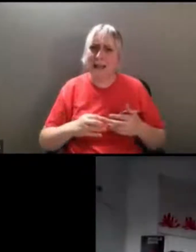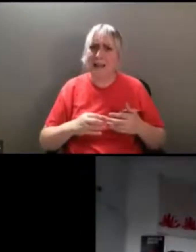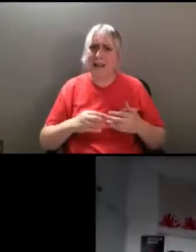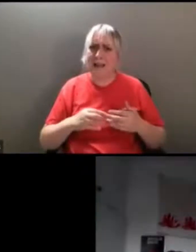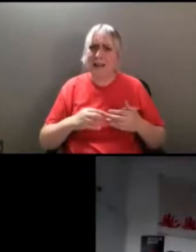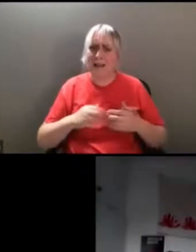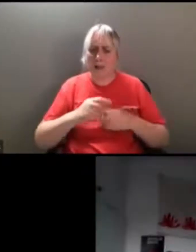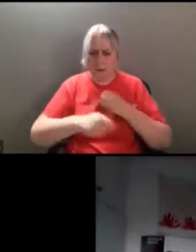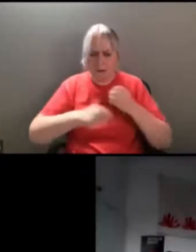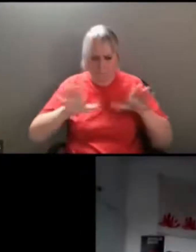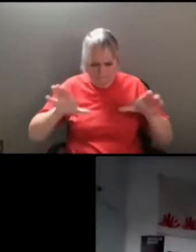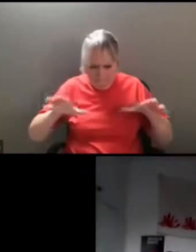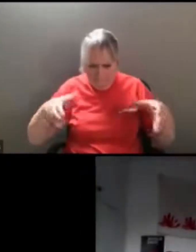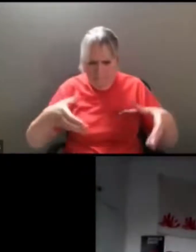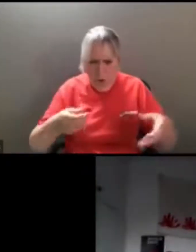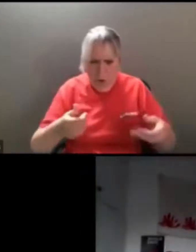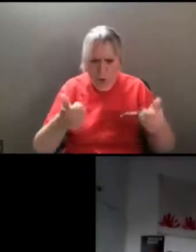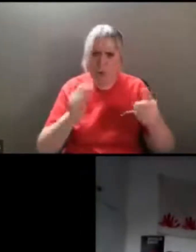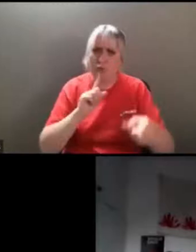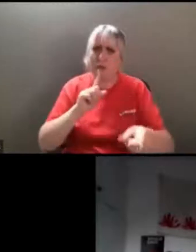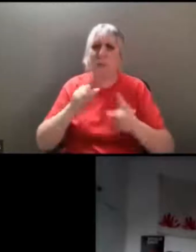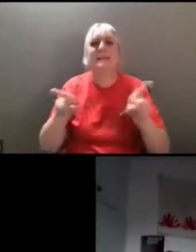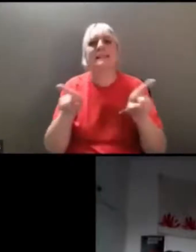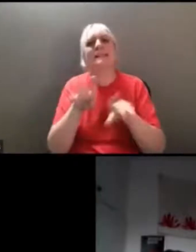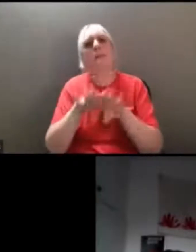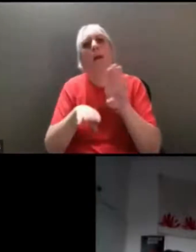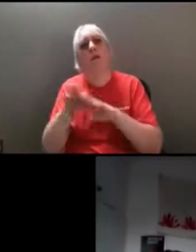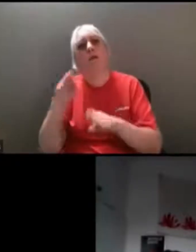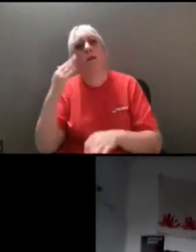Black Lives Matter campaign?